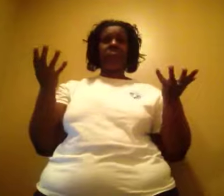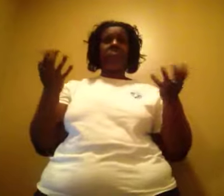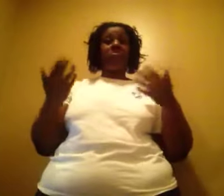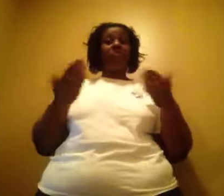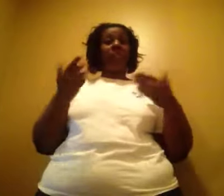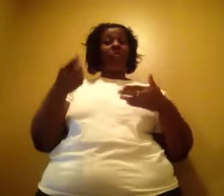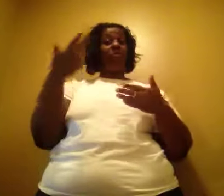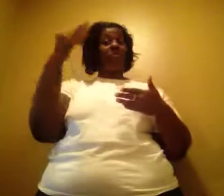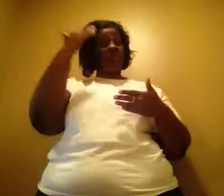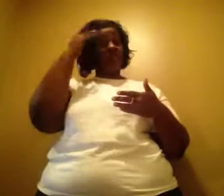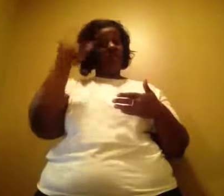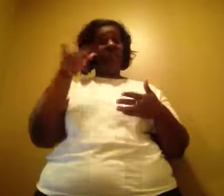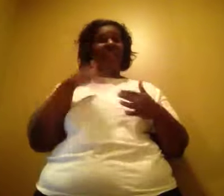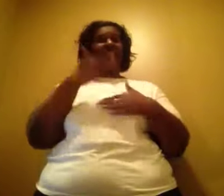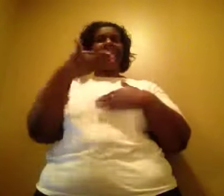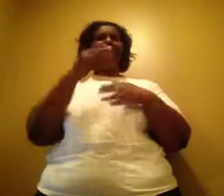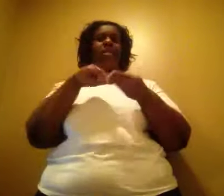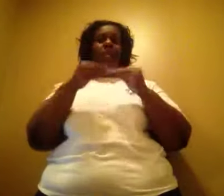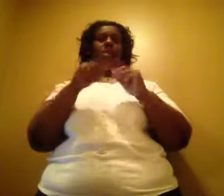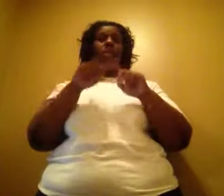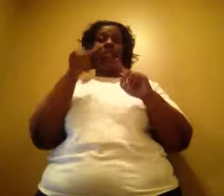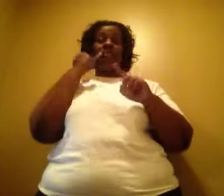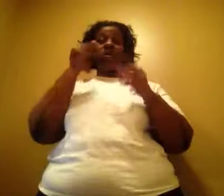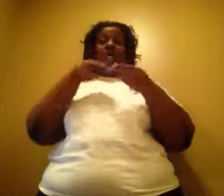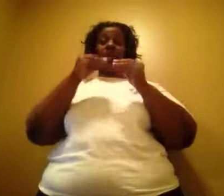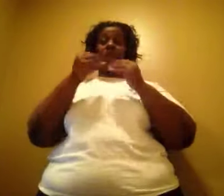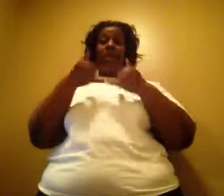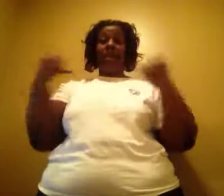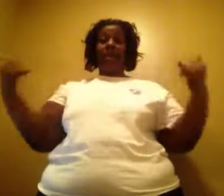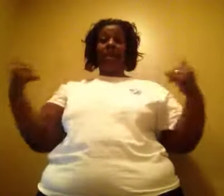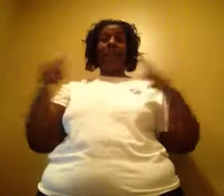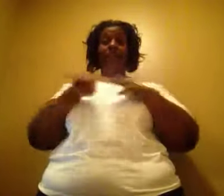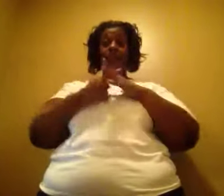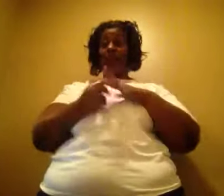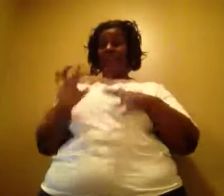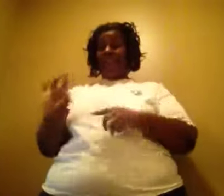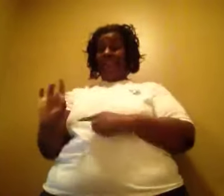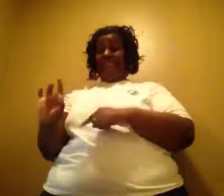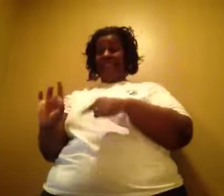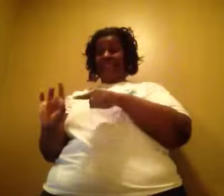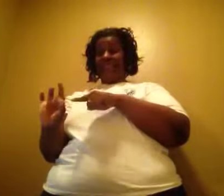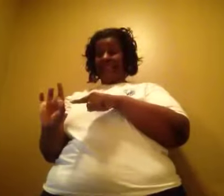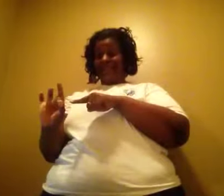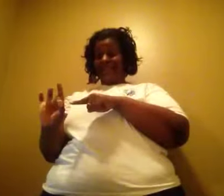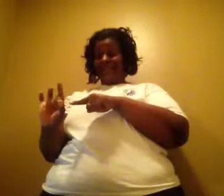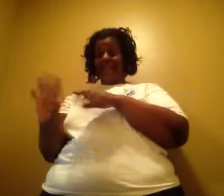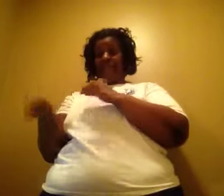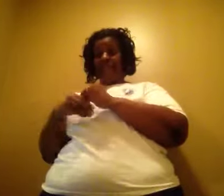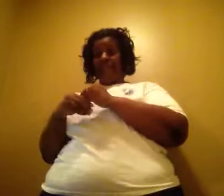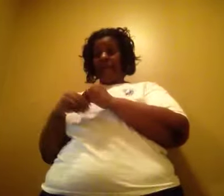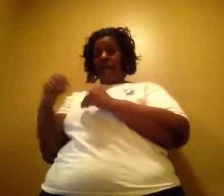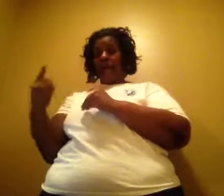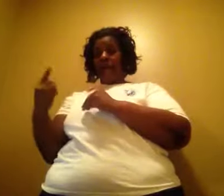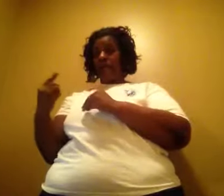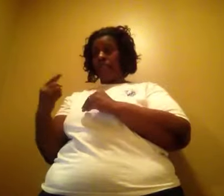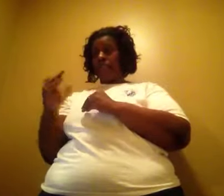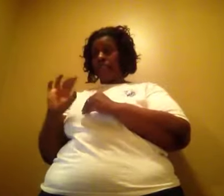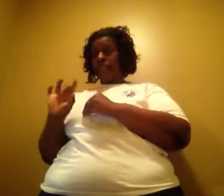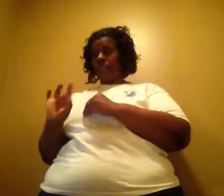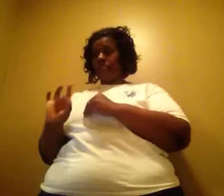Plus 1 is just the next number. But if we look at the number line, you start at 8, and you add 1. 8 plus 1